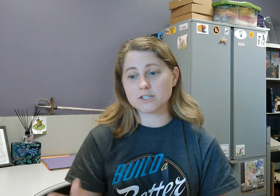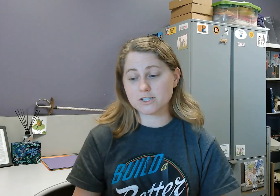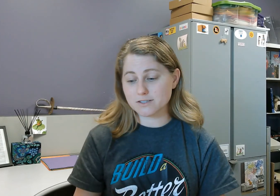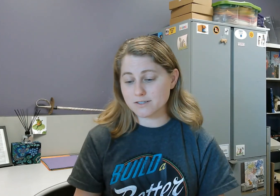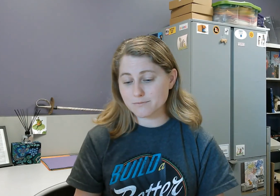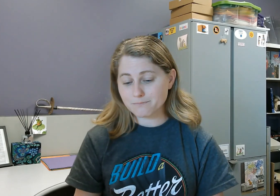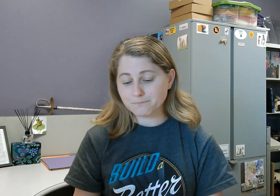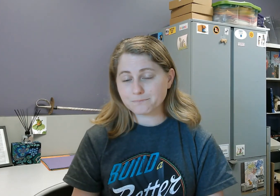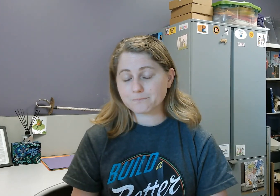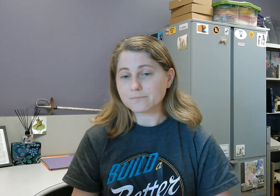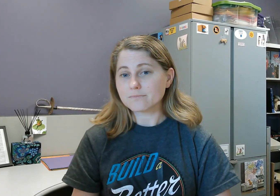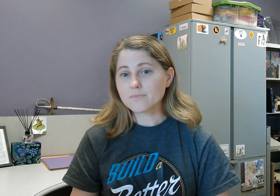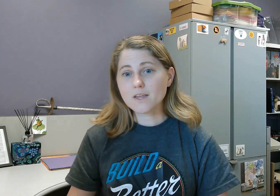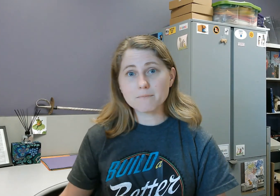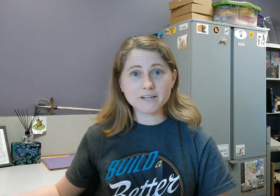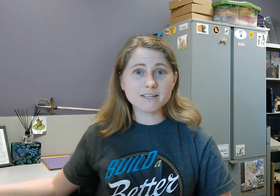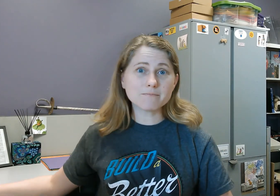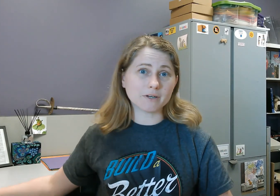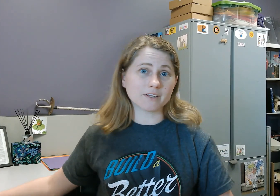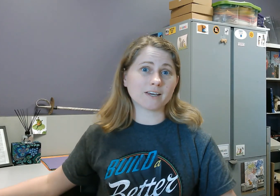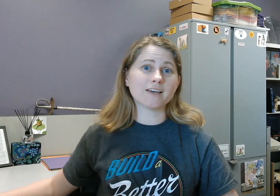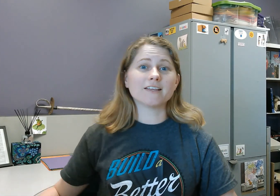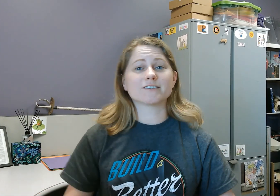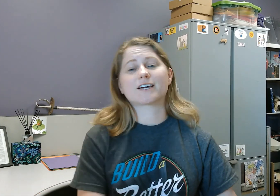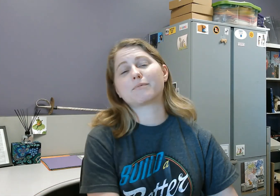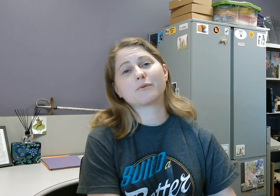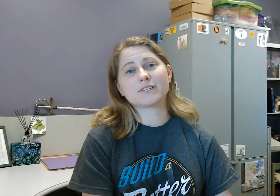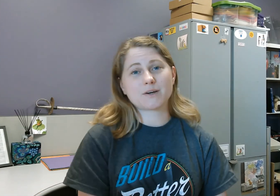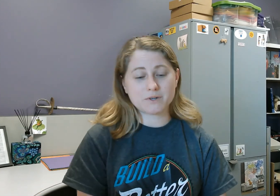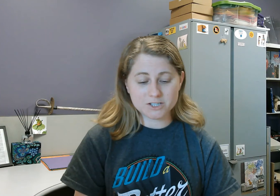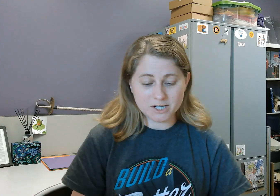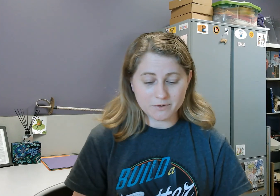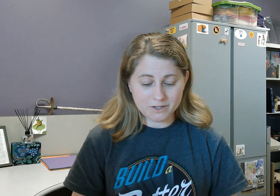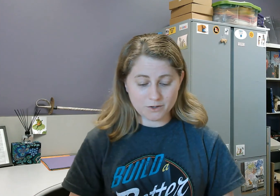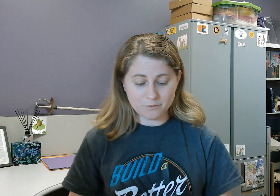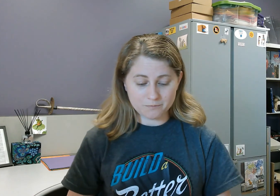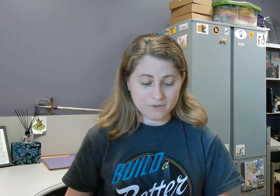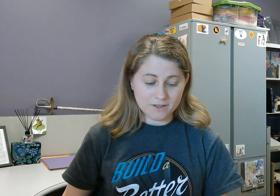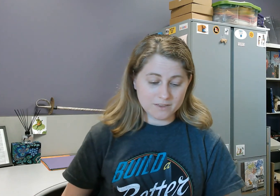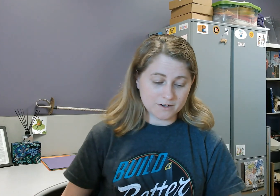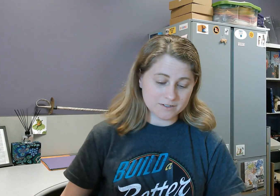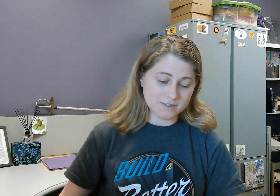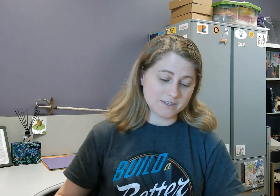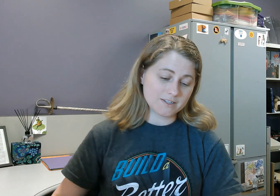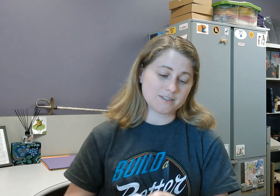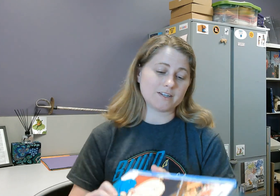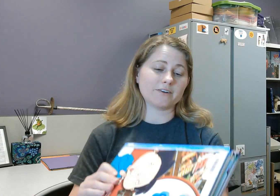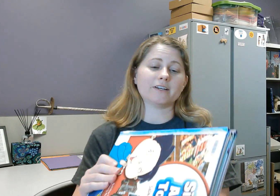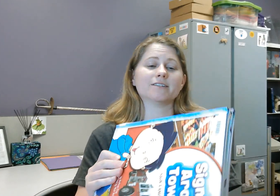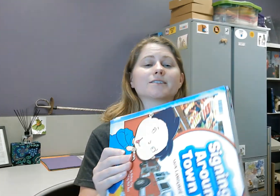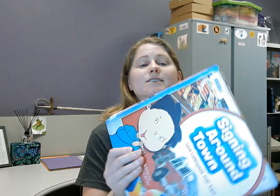rotations. But in building, there's a couple of ones I want to share with you. There's this series,